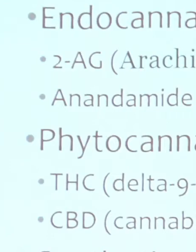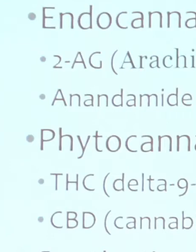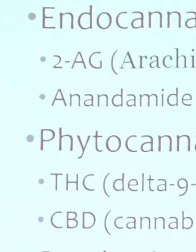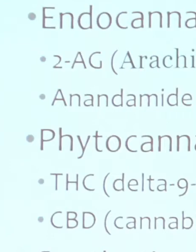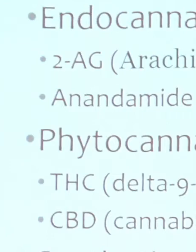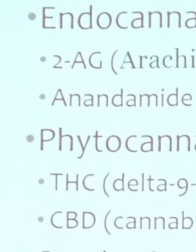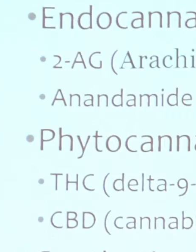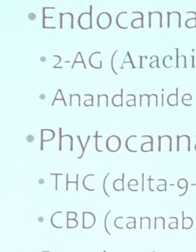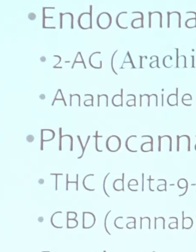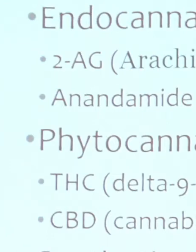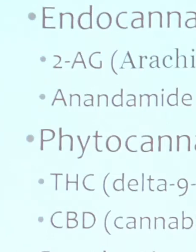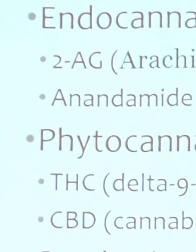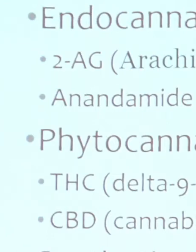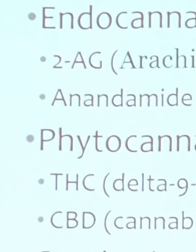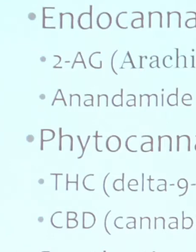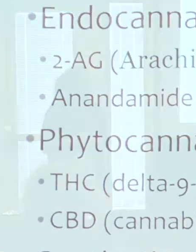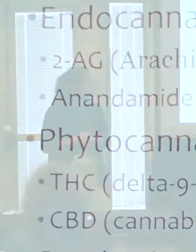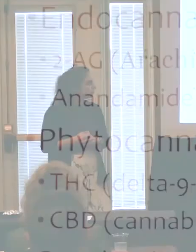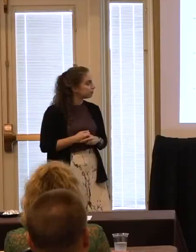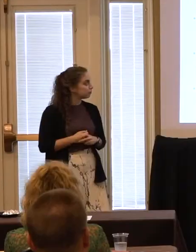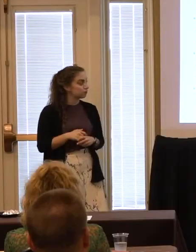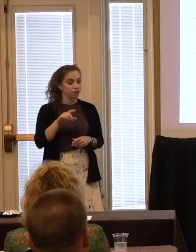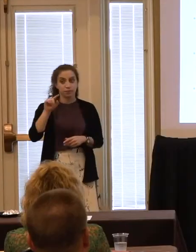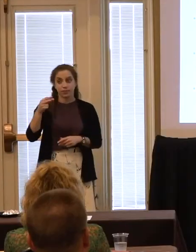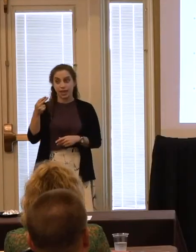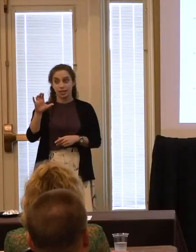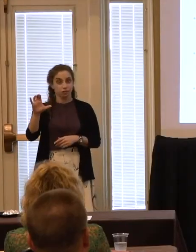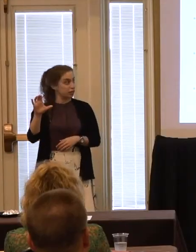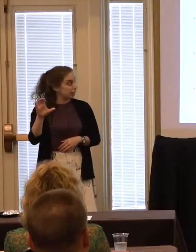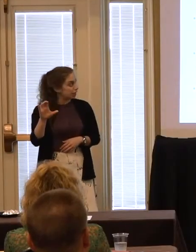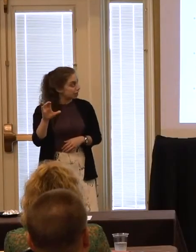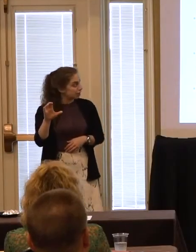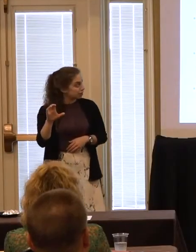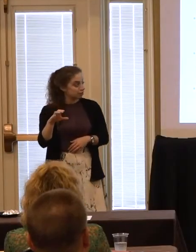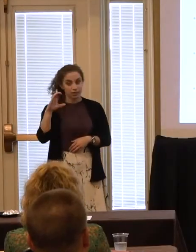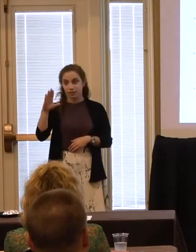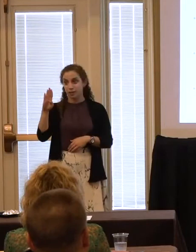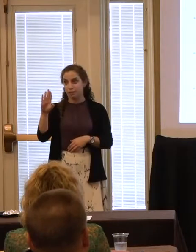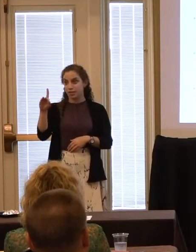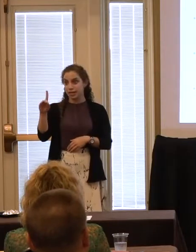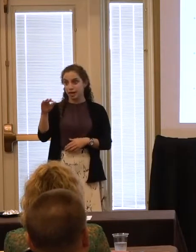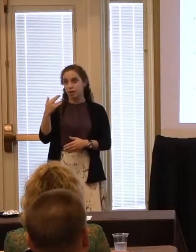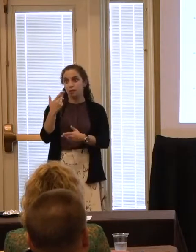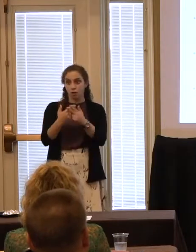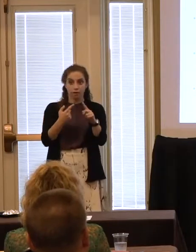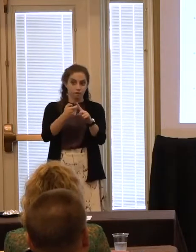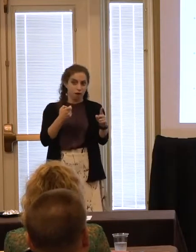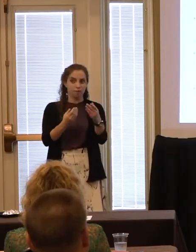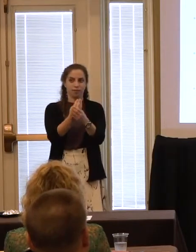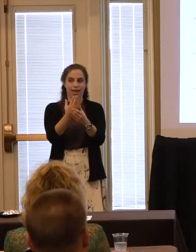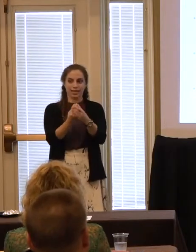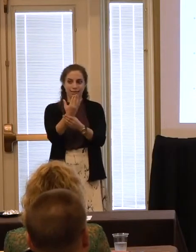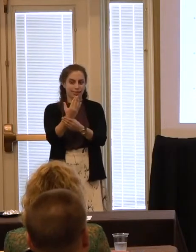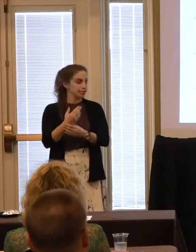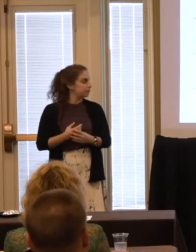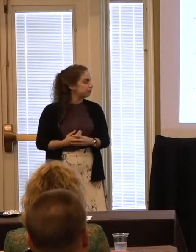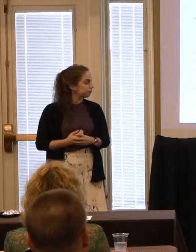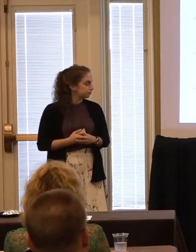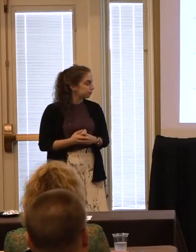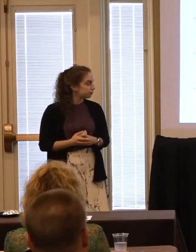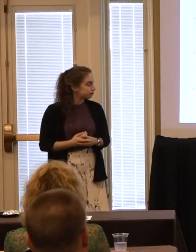cannabinoids. So THC and CBD are both plant-derived.